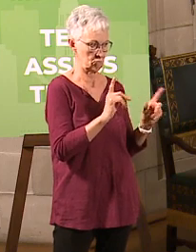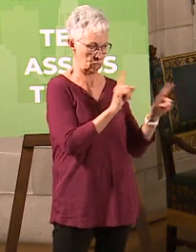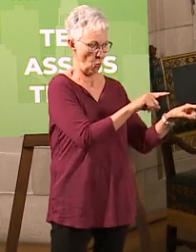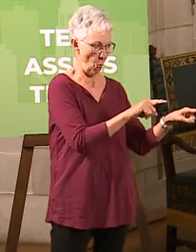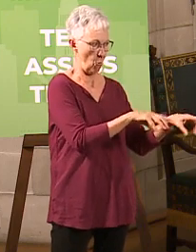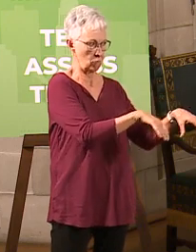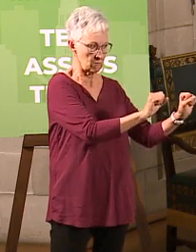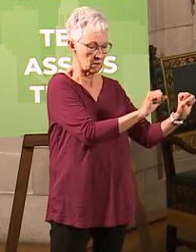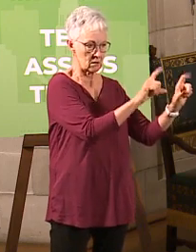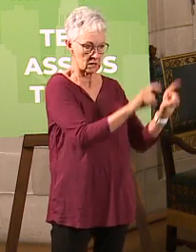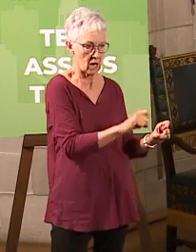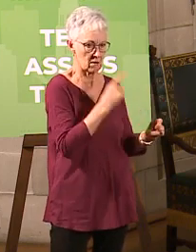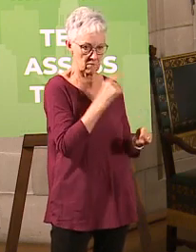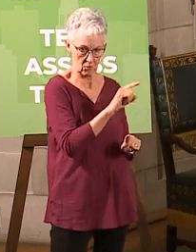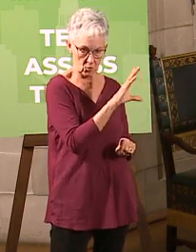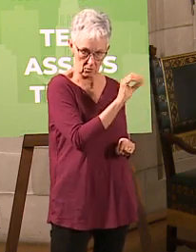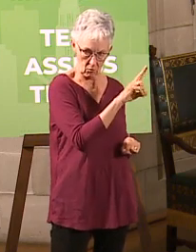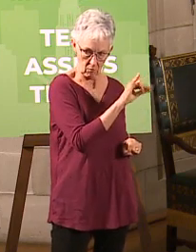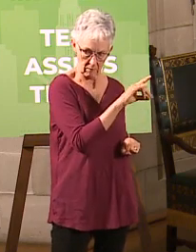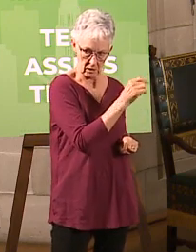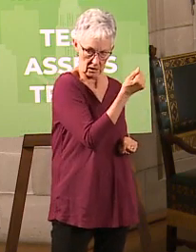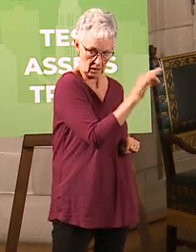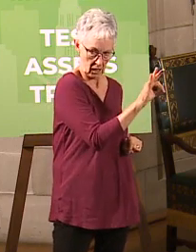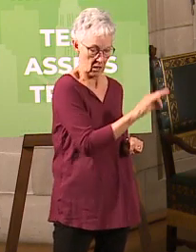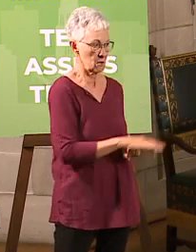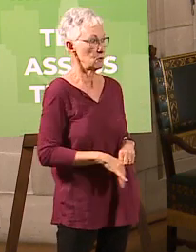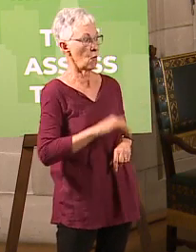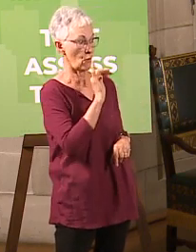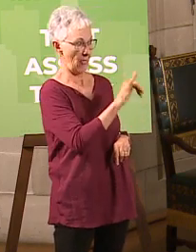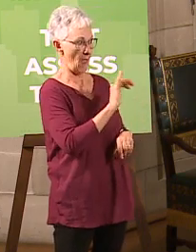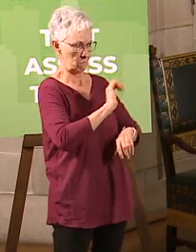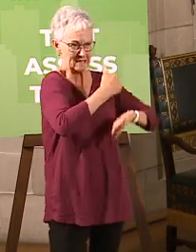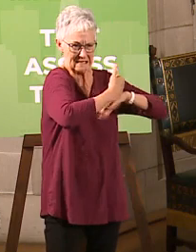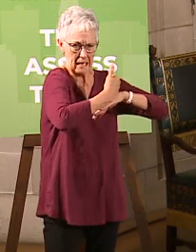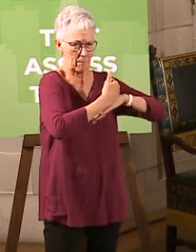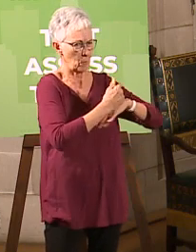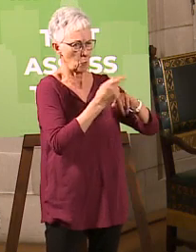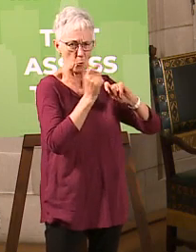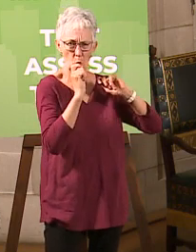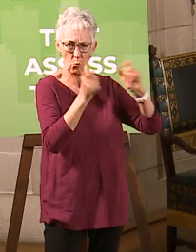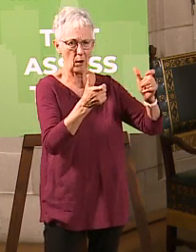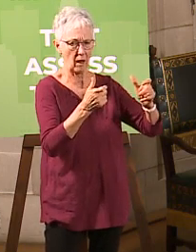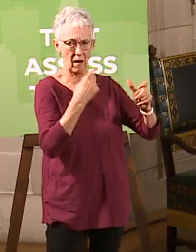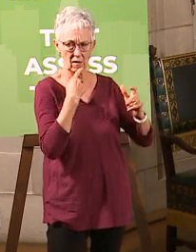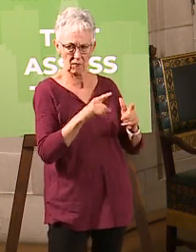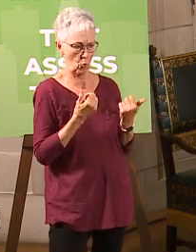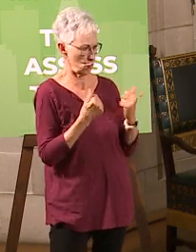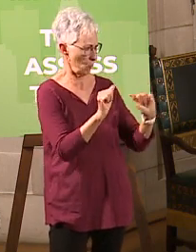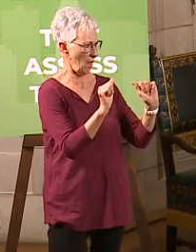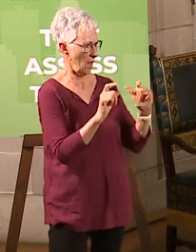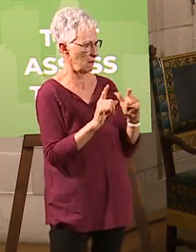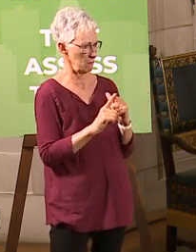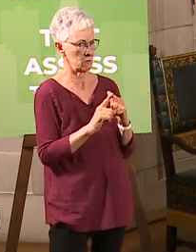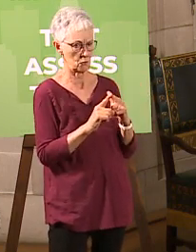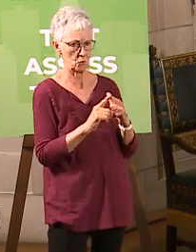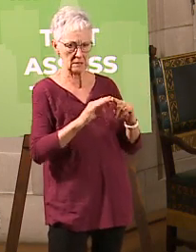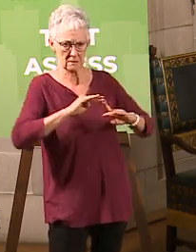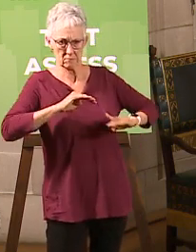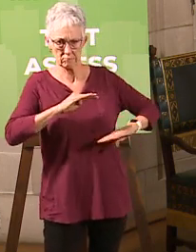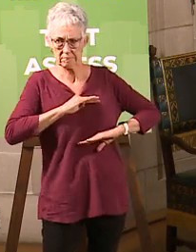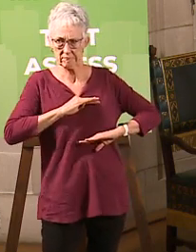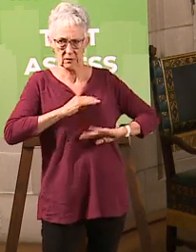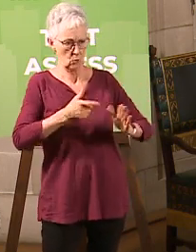disability test, you have to, just the kind of the challenges in scheduling a van and so forth, and then also, are you violating